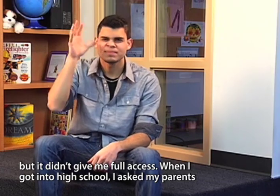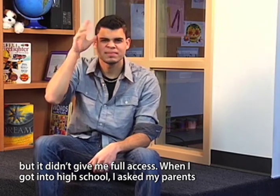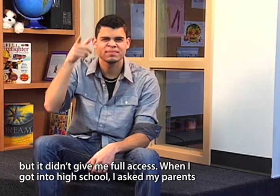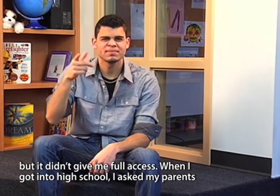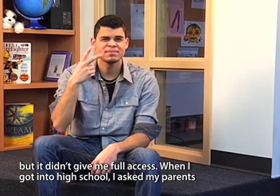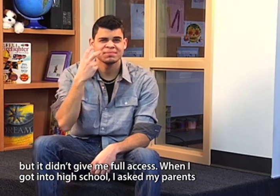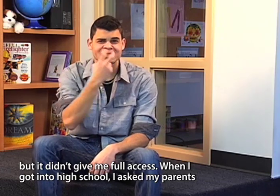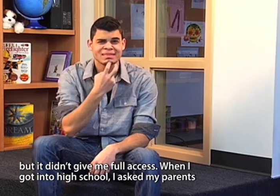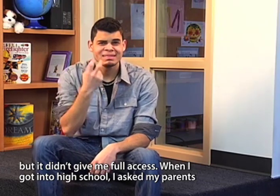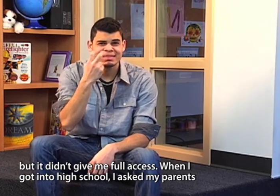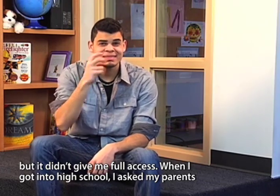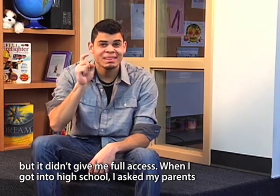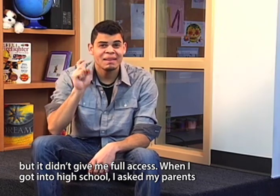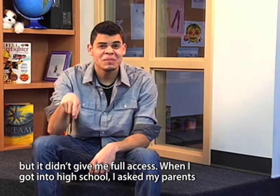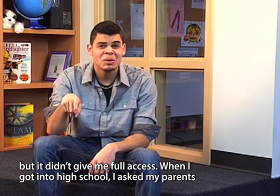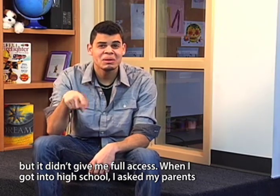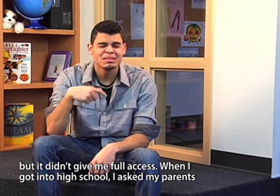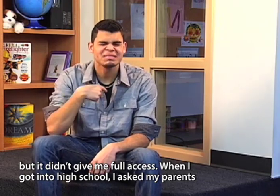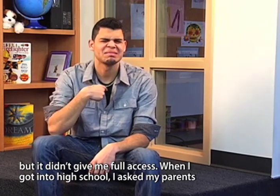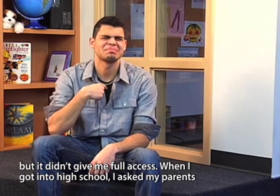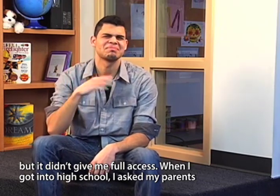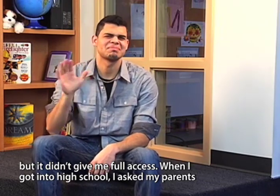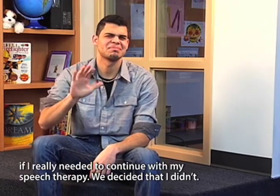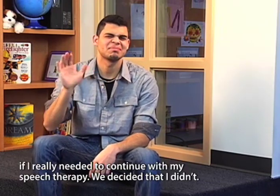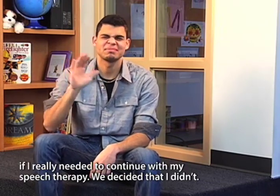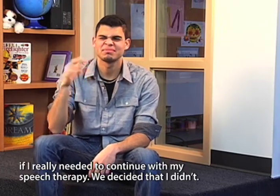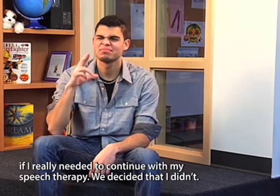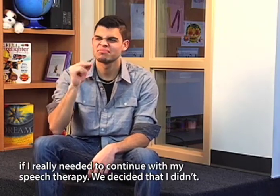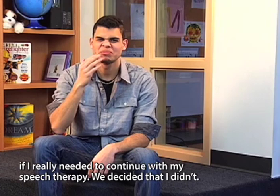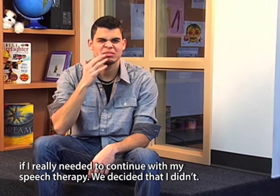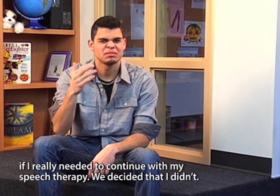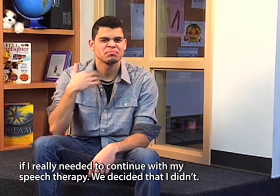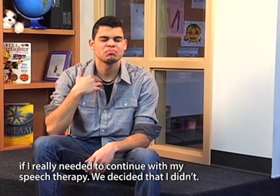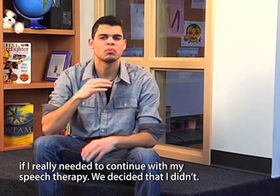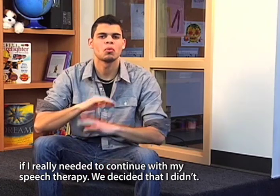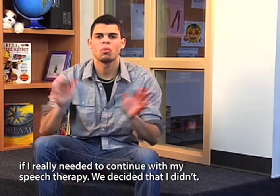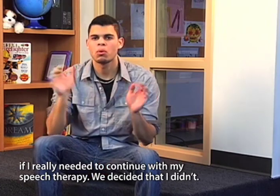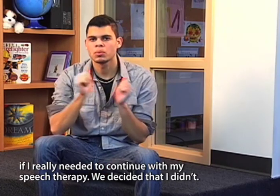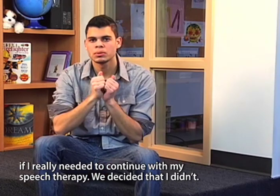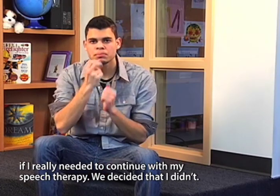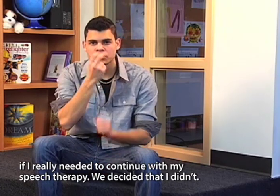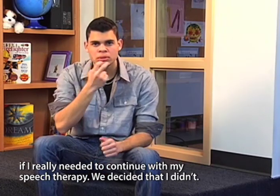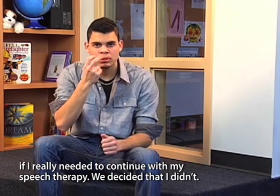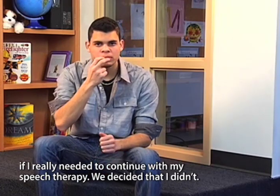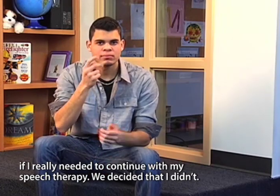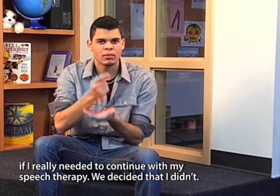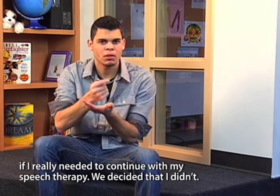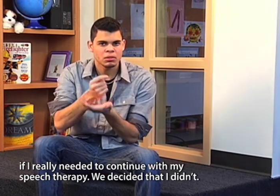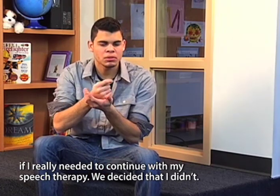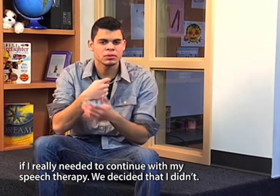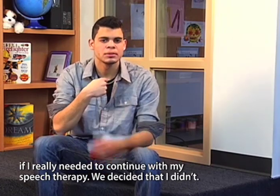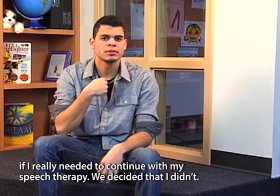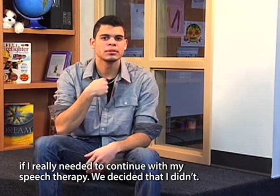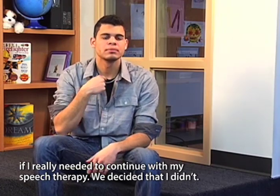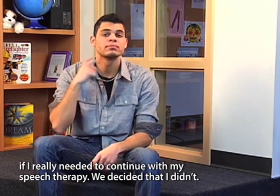When I got into high school, I asked my parents if I really needed to continue with my speech therapy. We decided that I